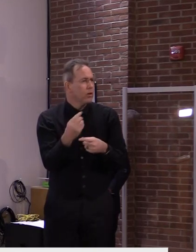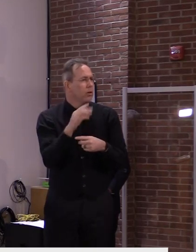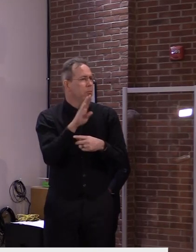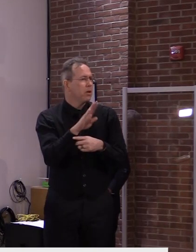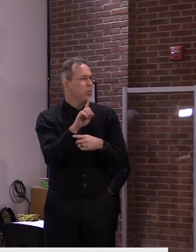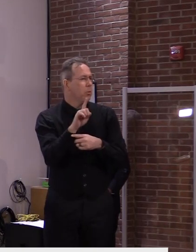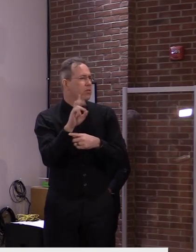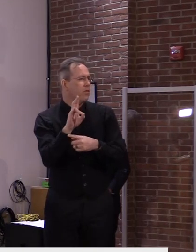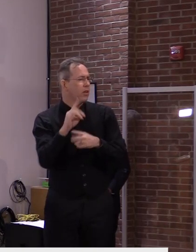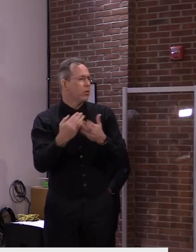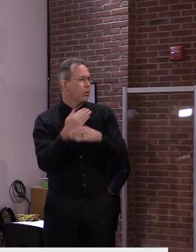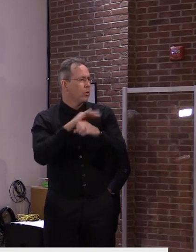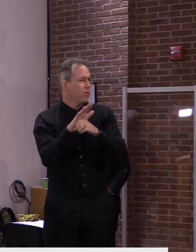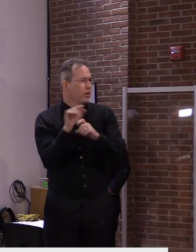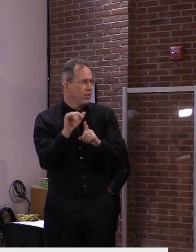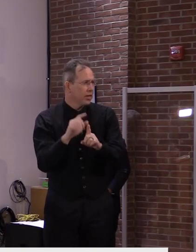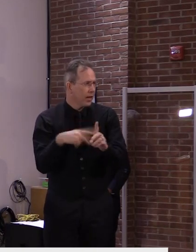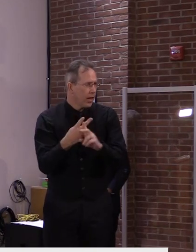wastewater